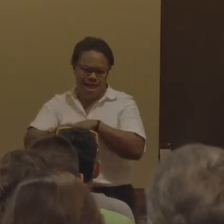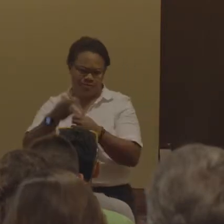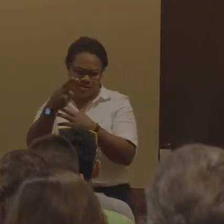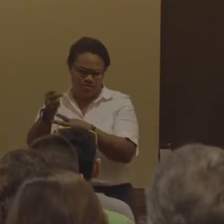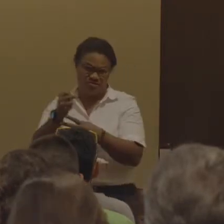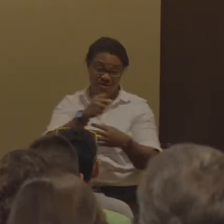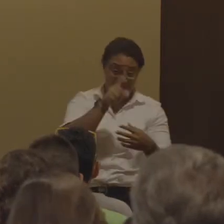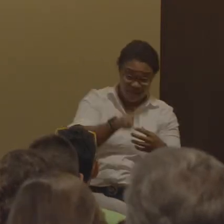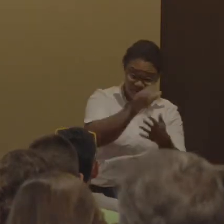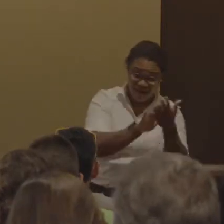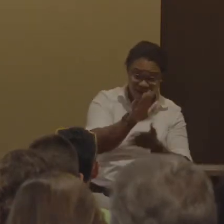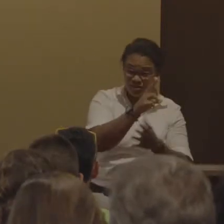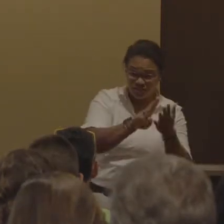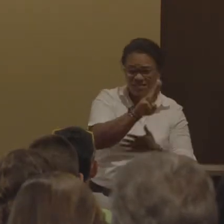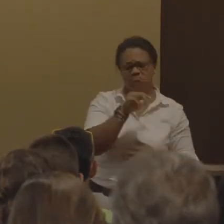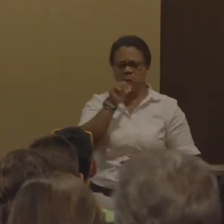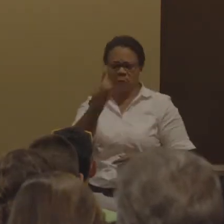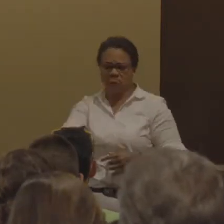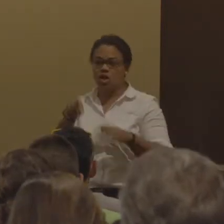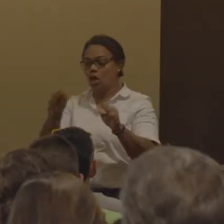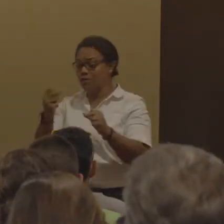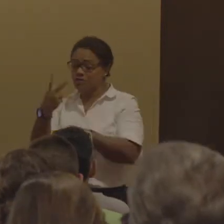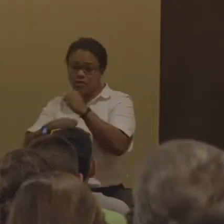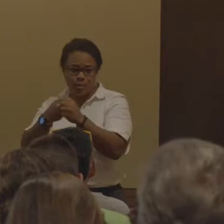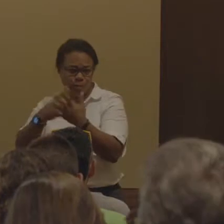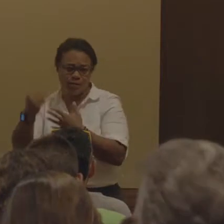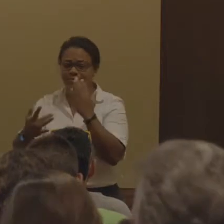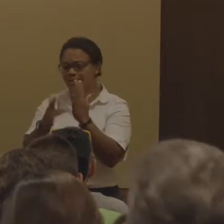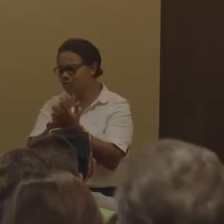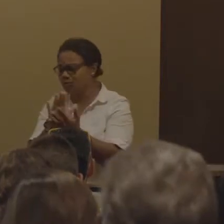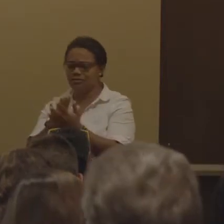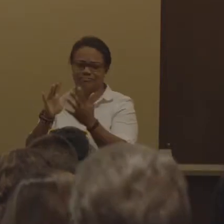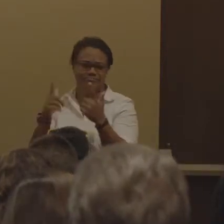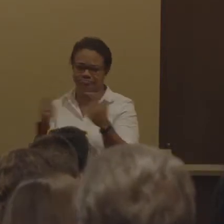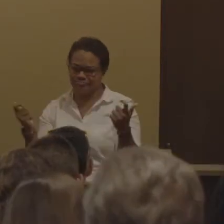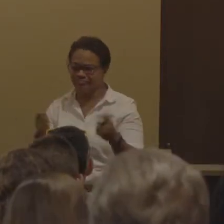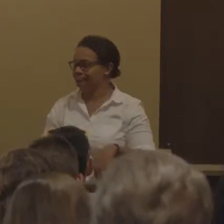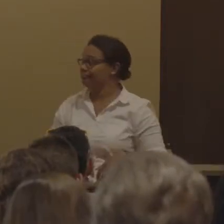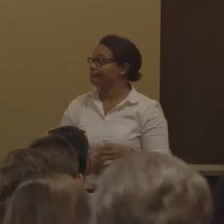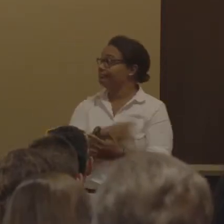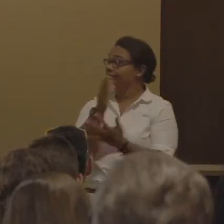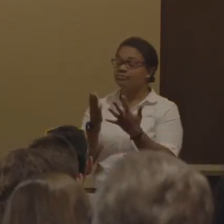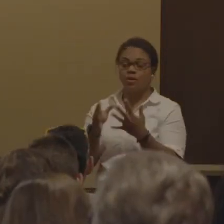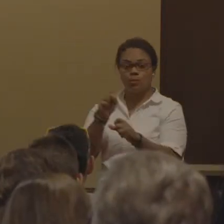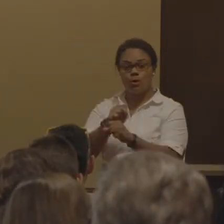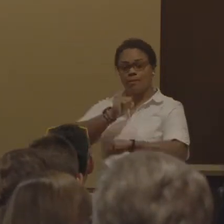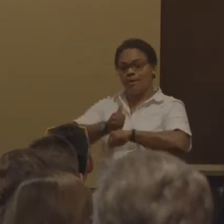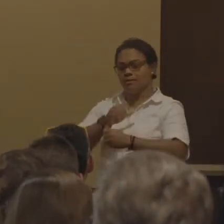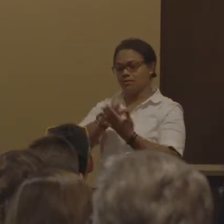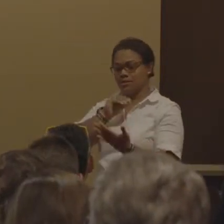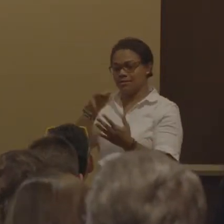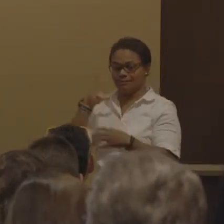or university. It could be a 2-year program, could be a tech school, vocational school, those kind of things. Work-based learning experiences, that's